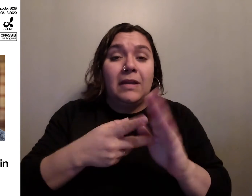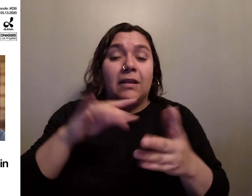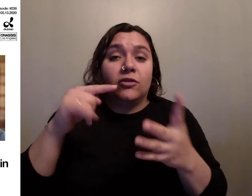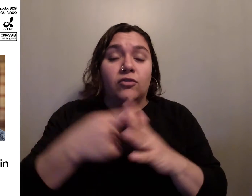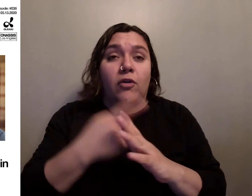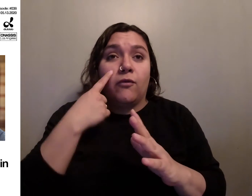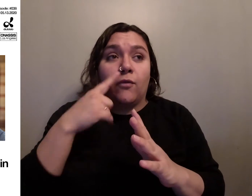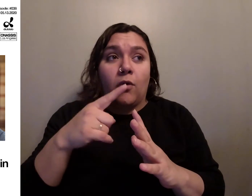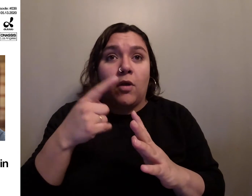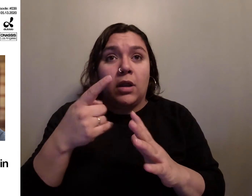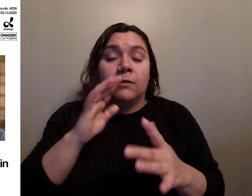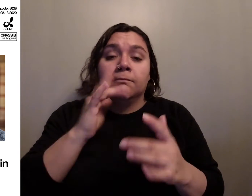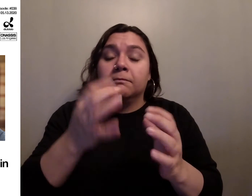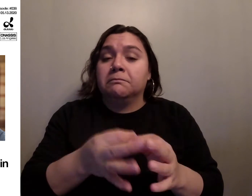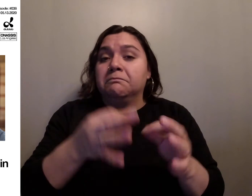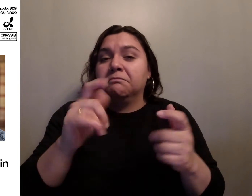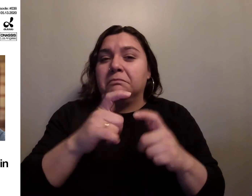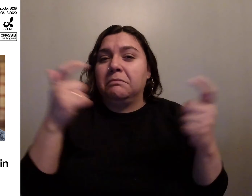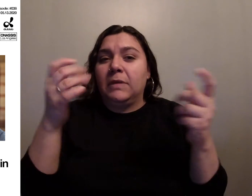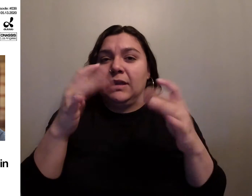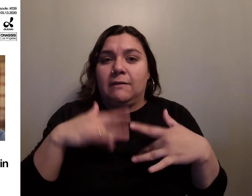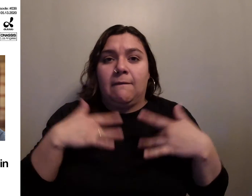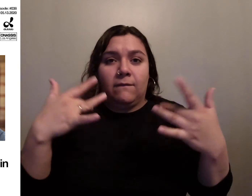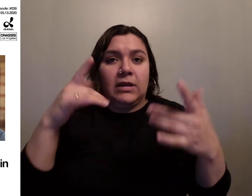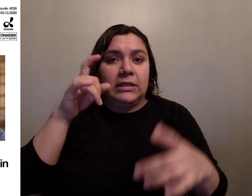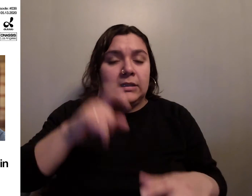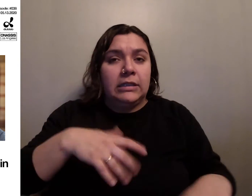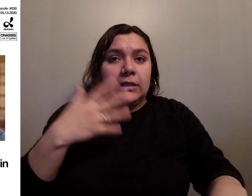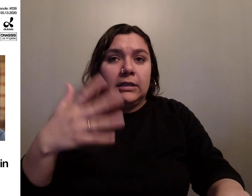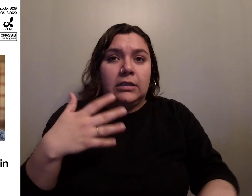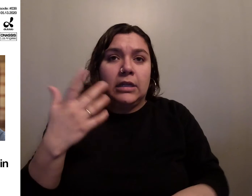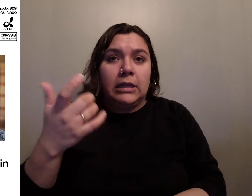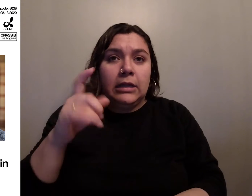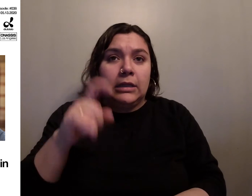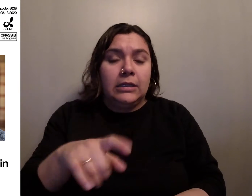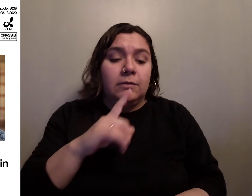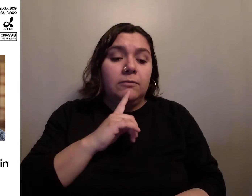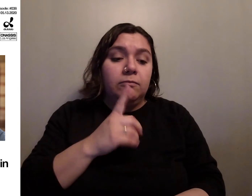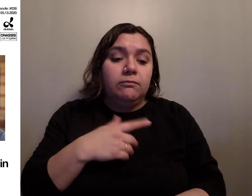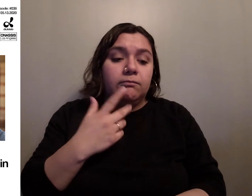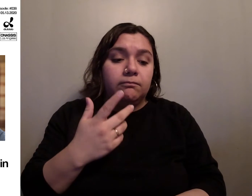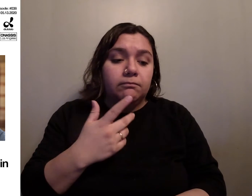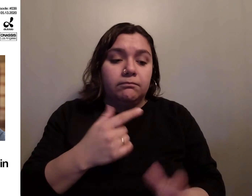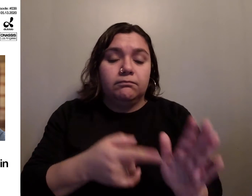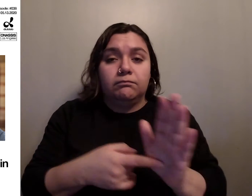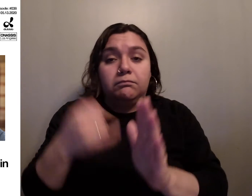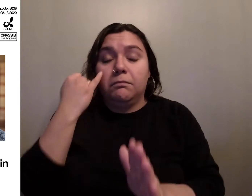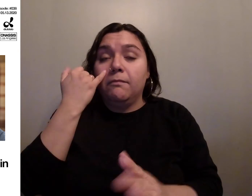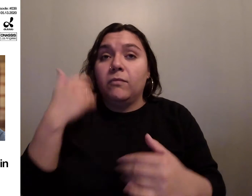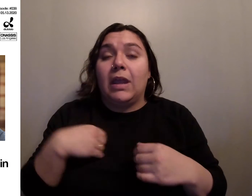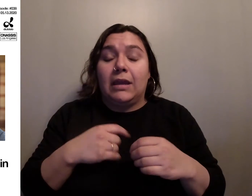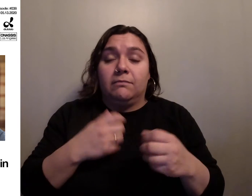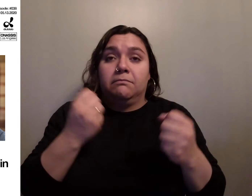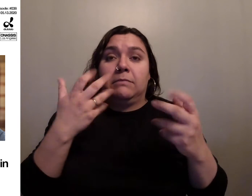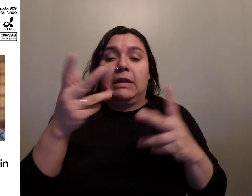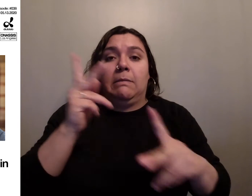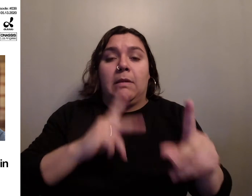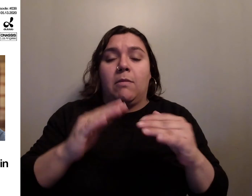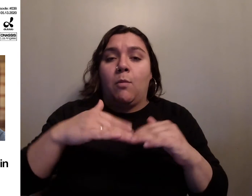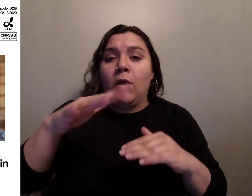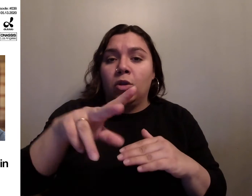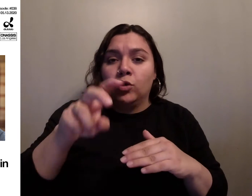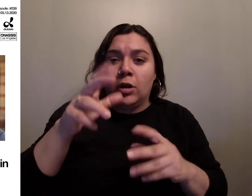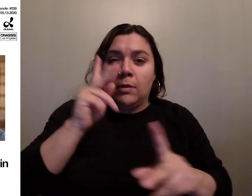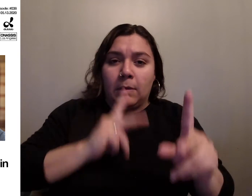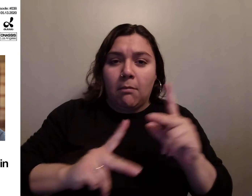here, that, the beginnings of major events starting to need to be, halted